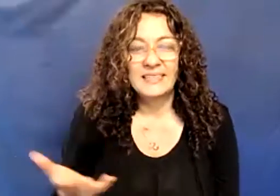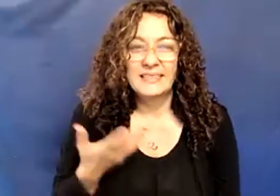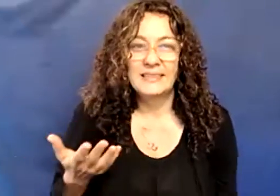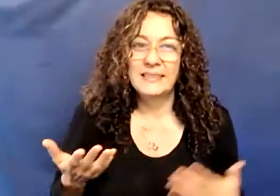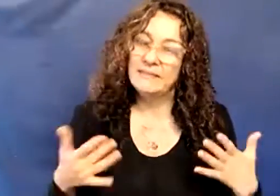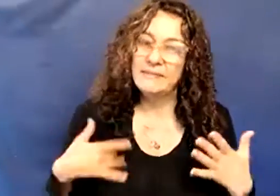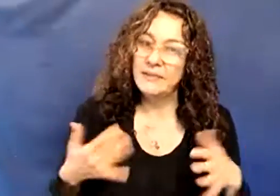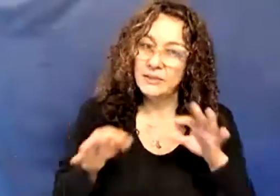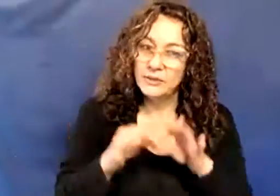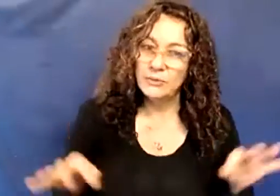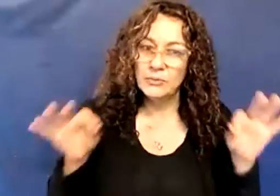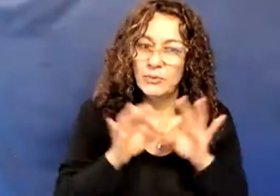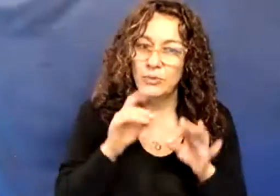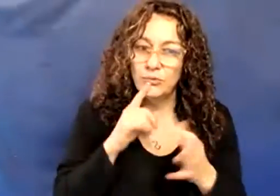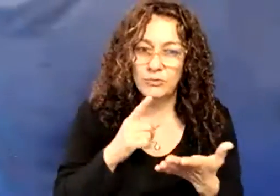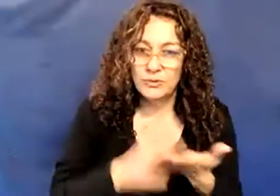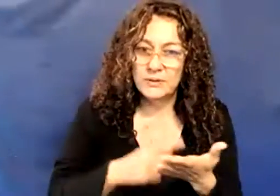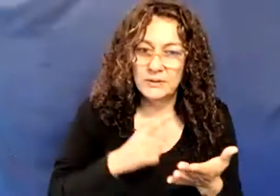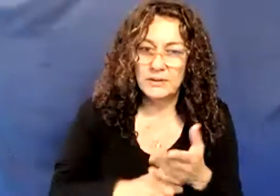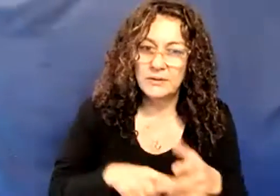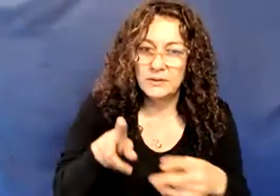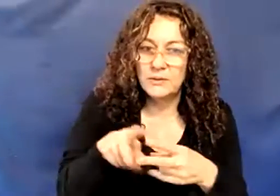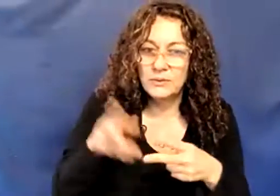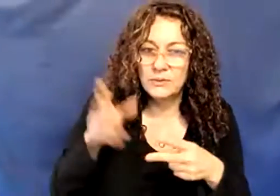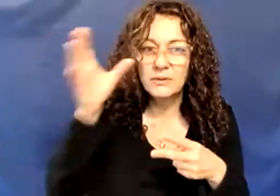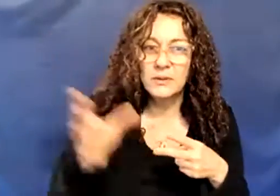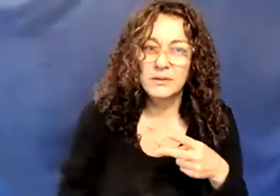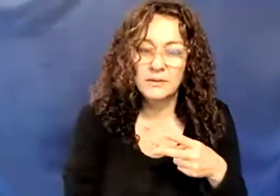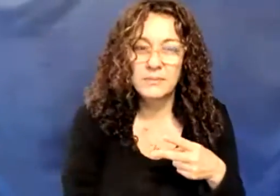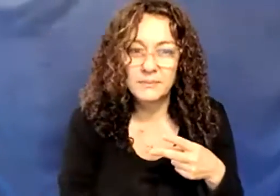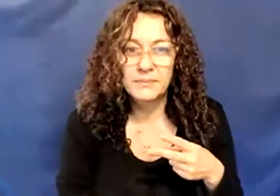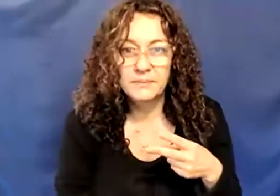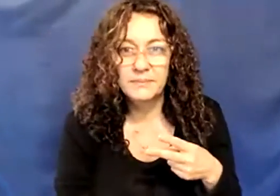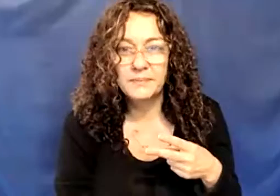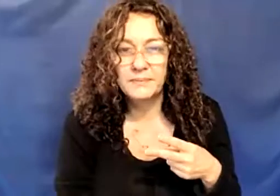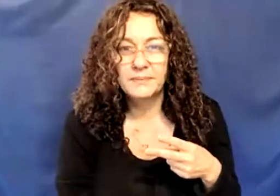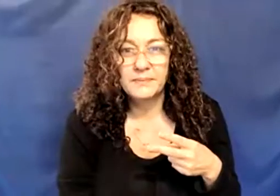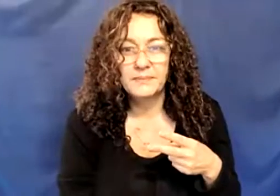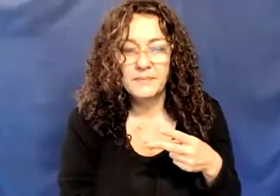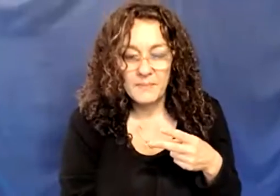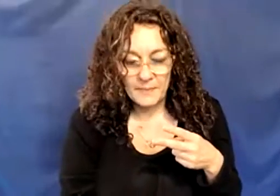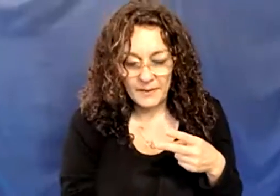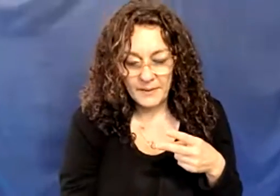about concept 9 and concept 5. I've had the opportunity to